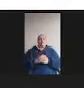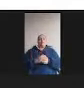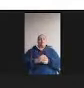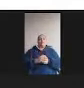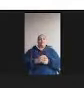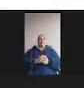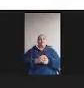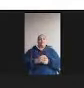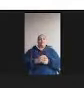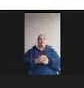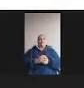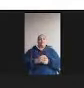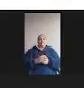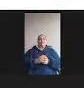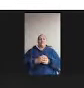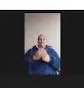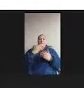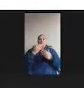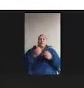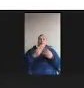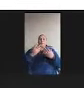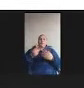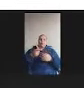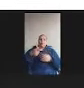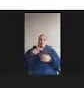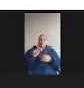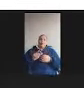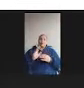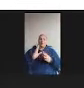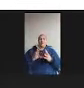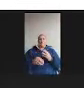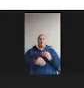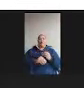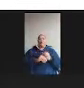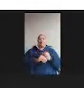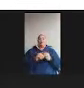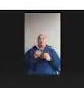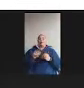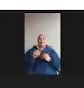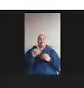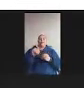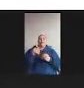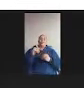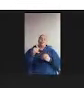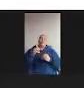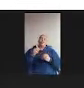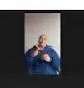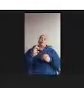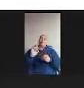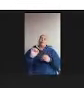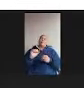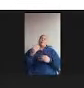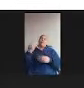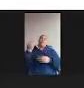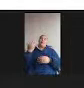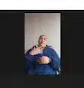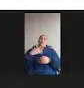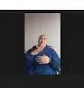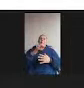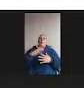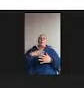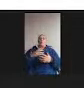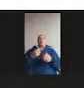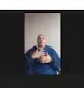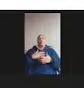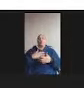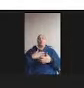Thank you so much, Chair. Just to add on what on James's presentation, I just want to stress, Chair, that